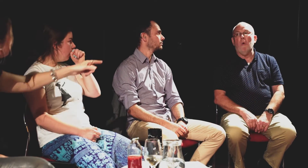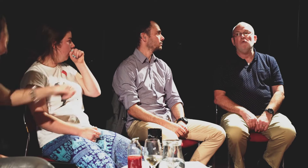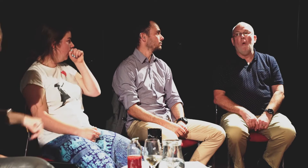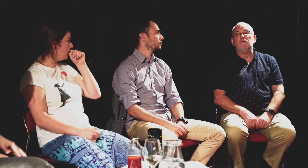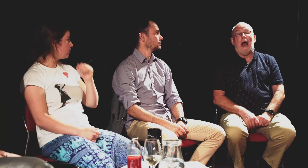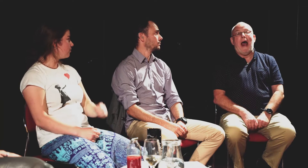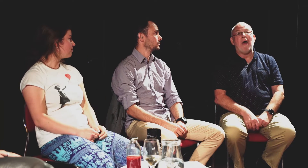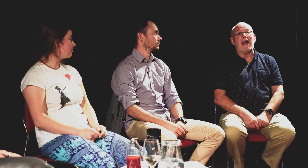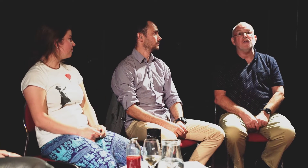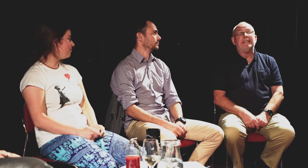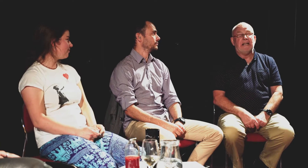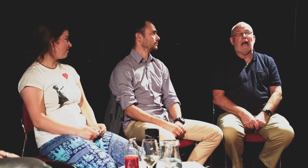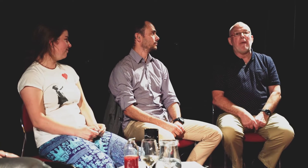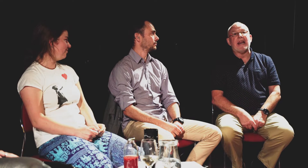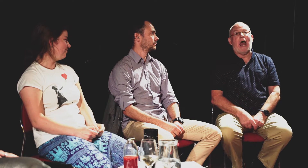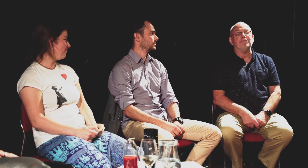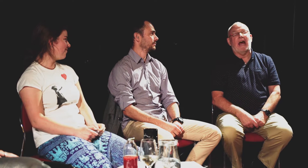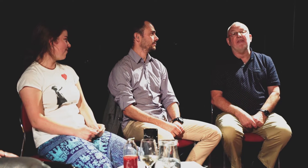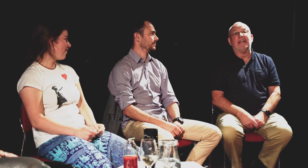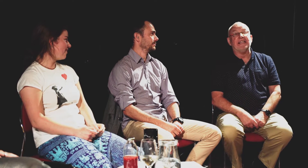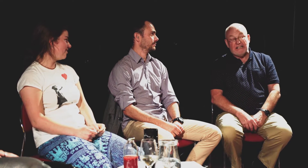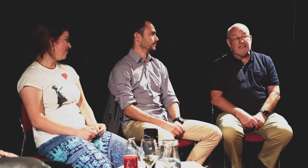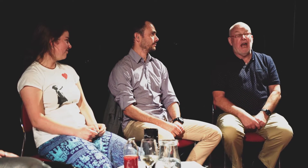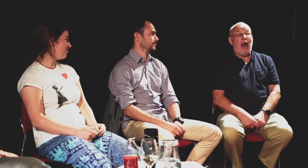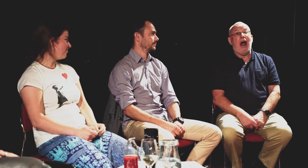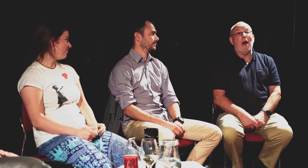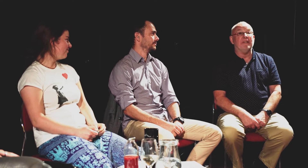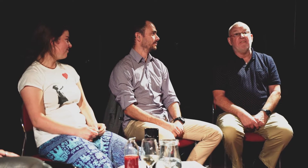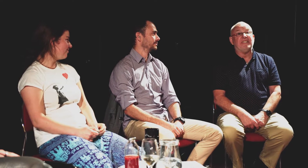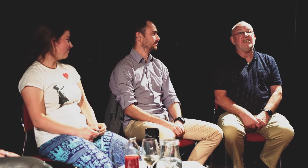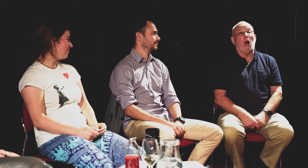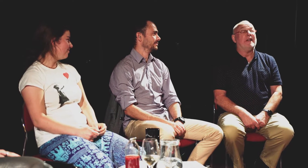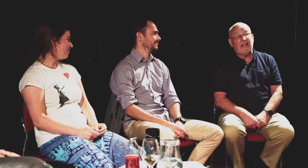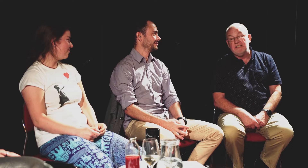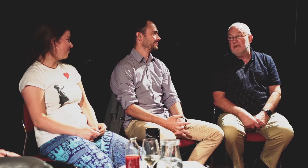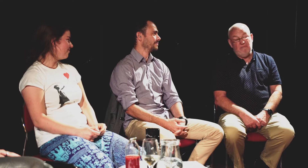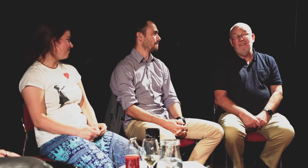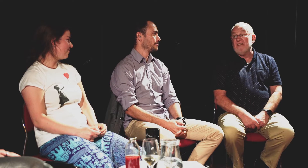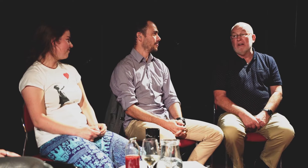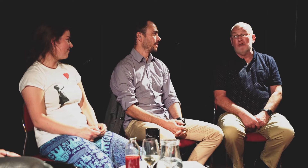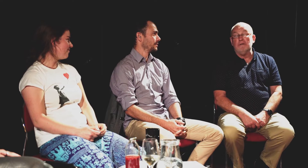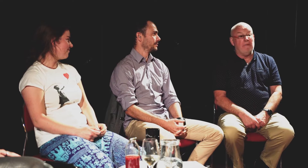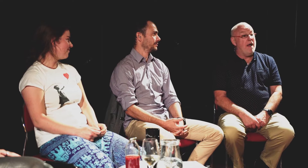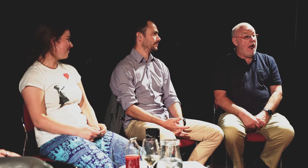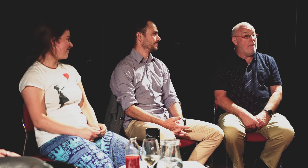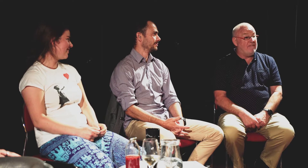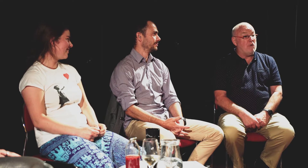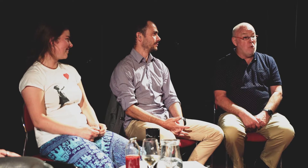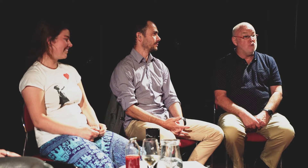I didn't sign, I just talked all the time. I took my name as Anthony Walton, I am 7 years old, and I did that all the